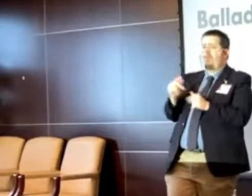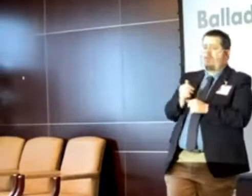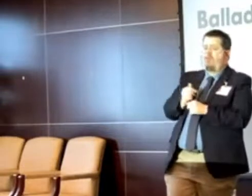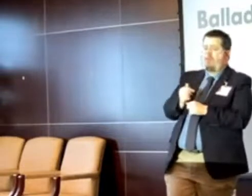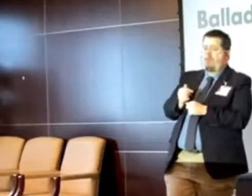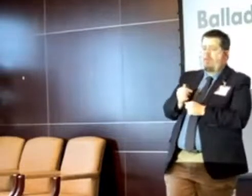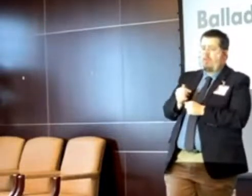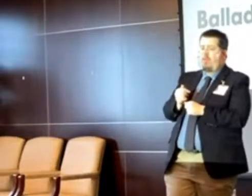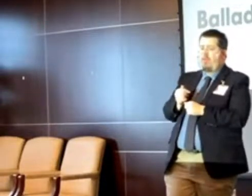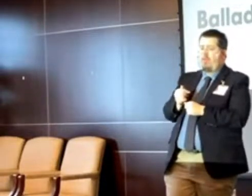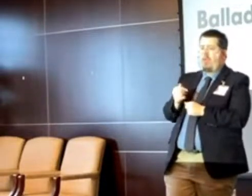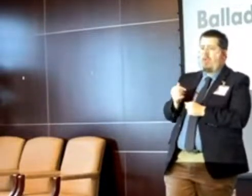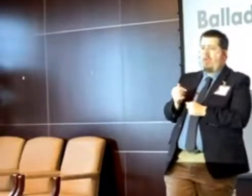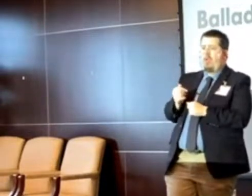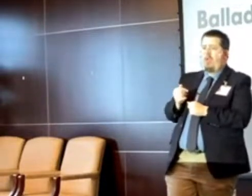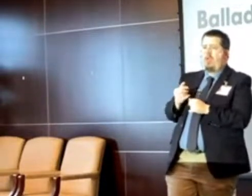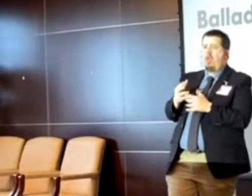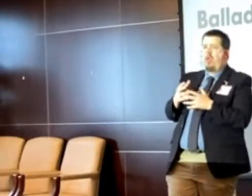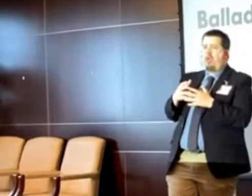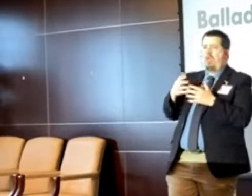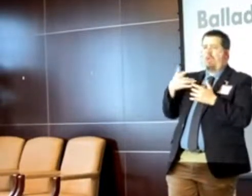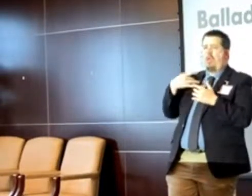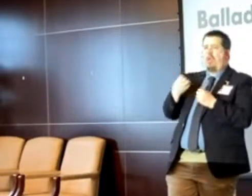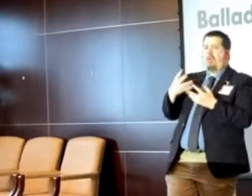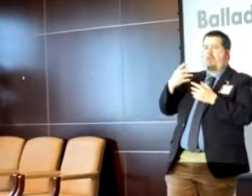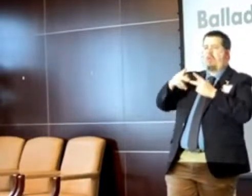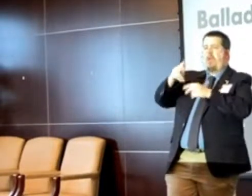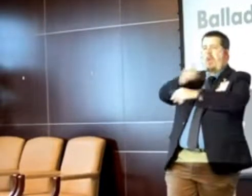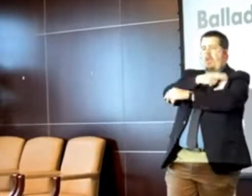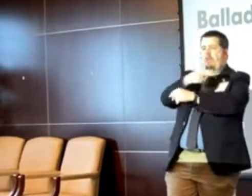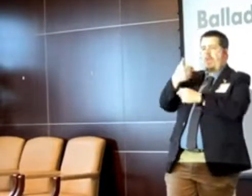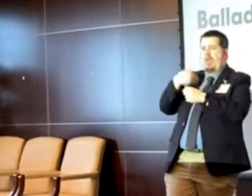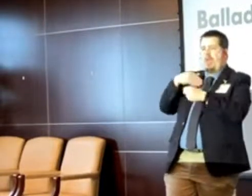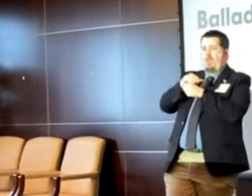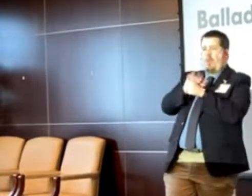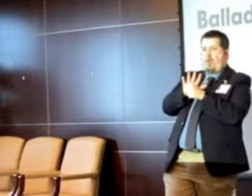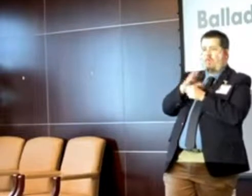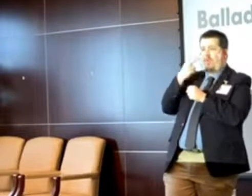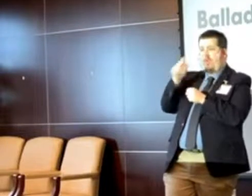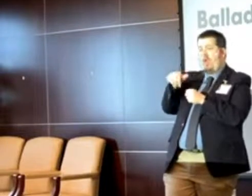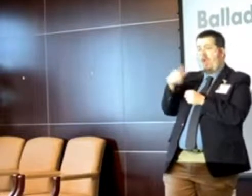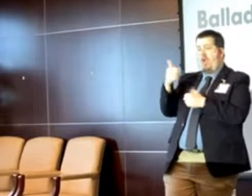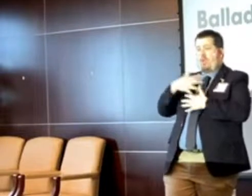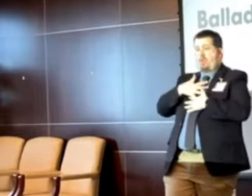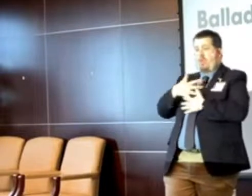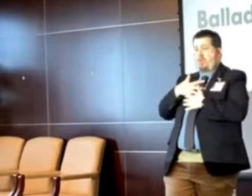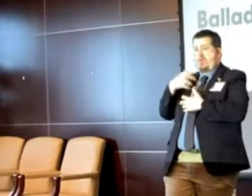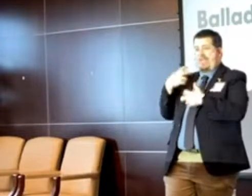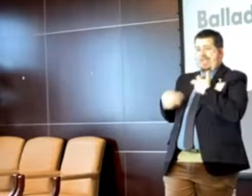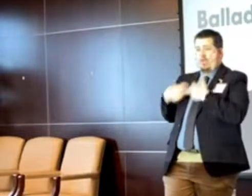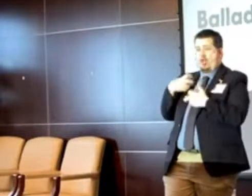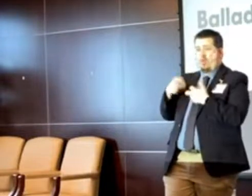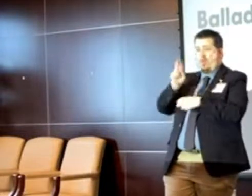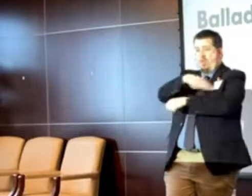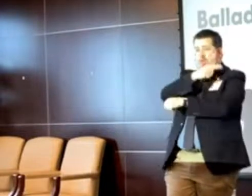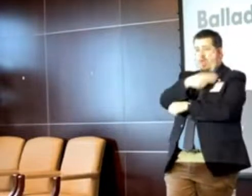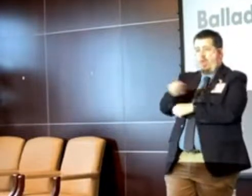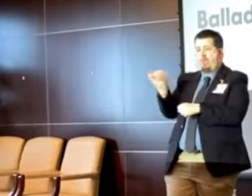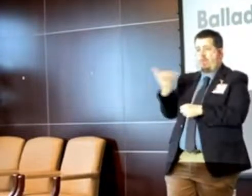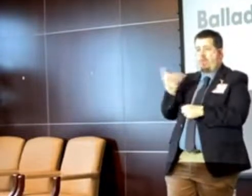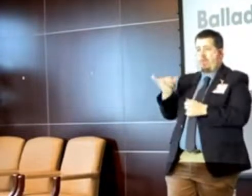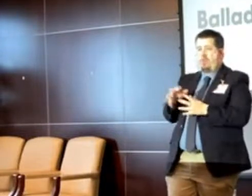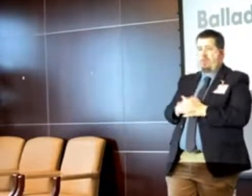How much of the hospitalizations are people with COVID, and then are you seeing other respiratory issues at the hospitals as